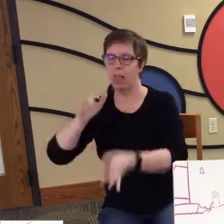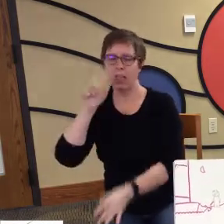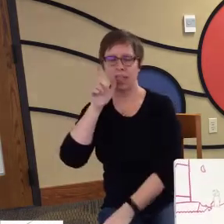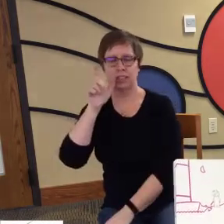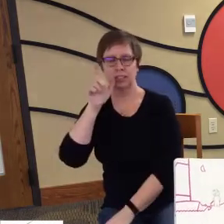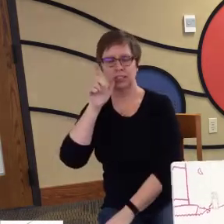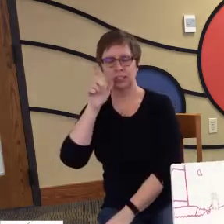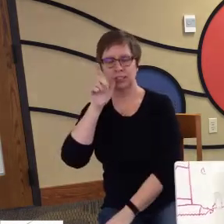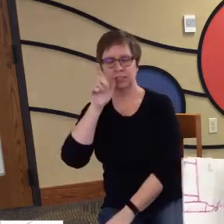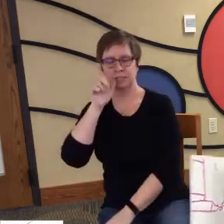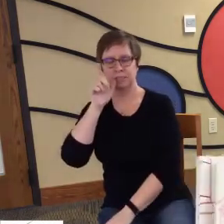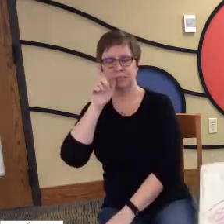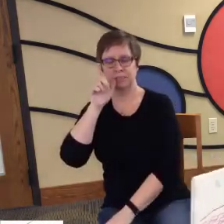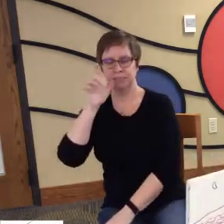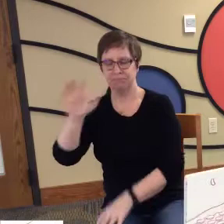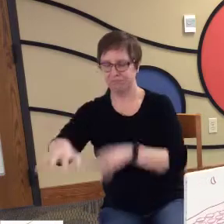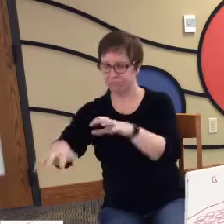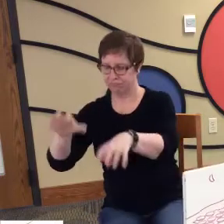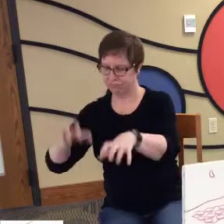lunch.